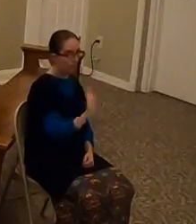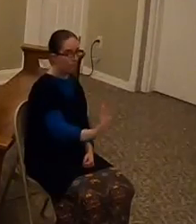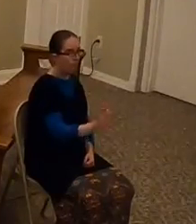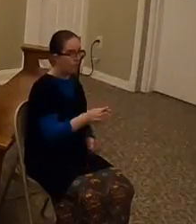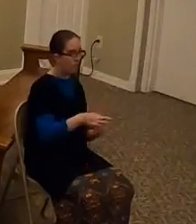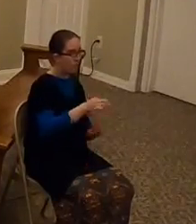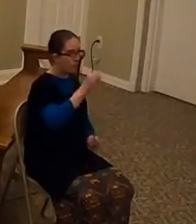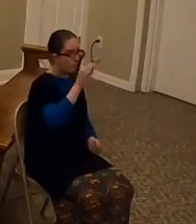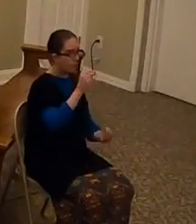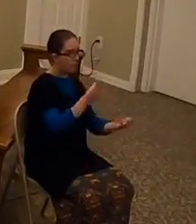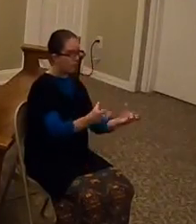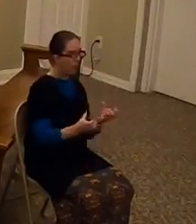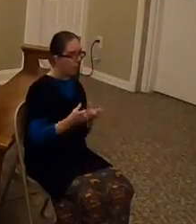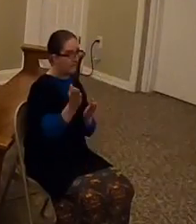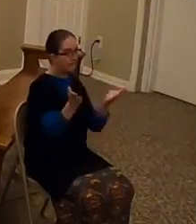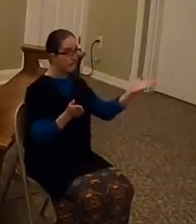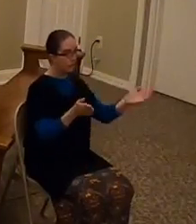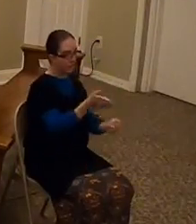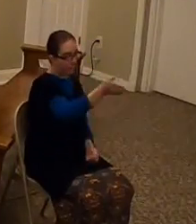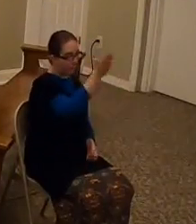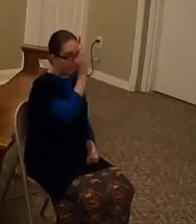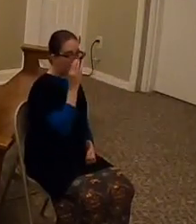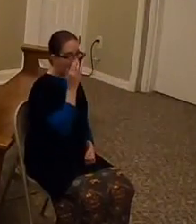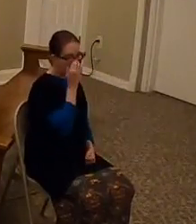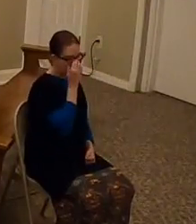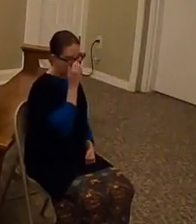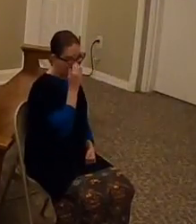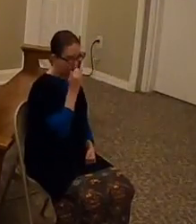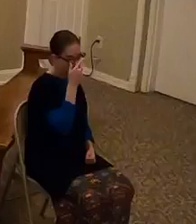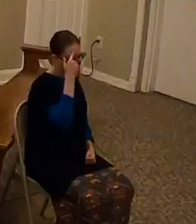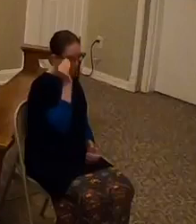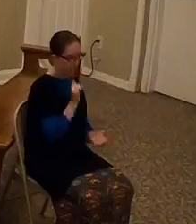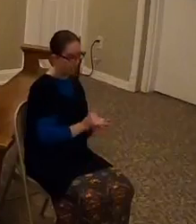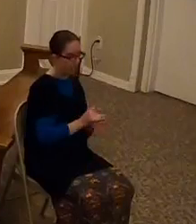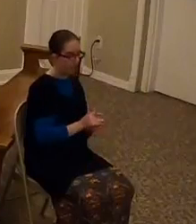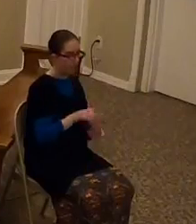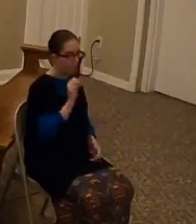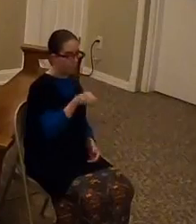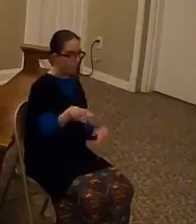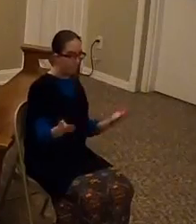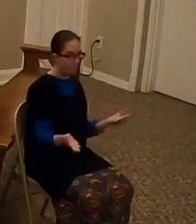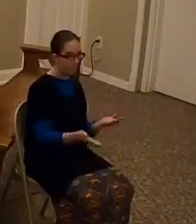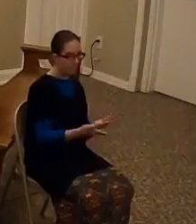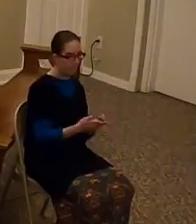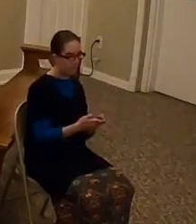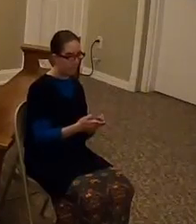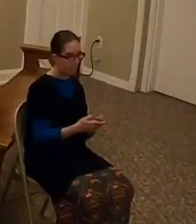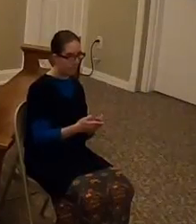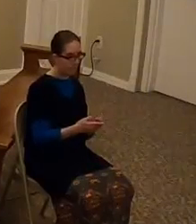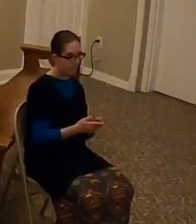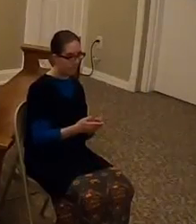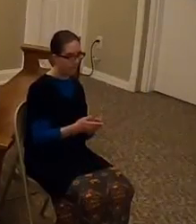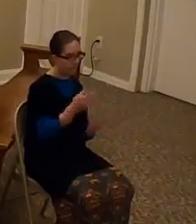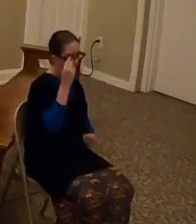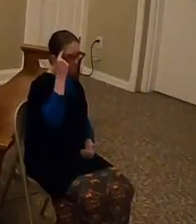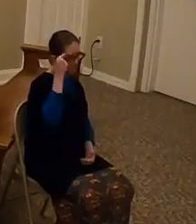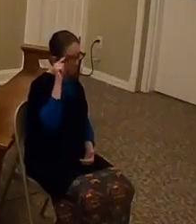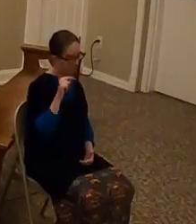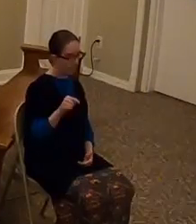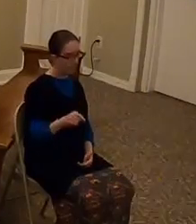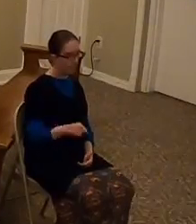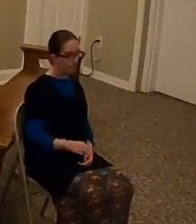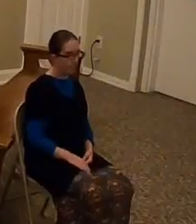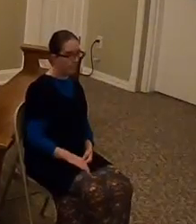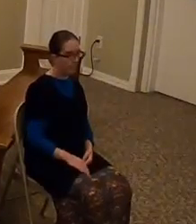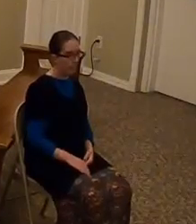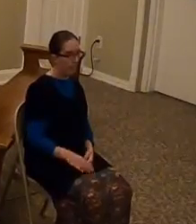spirit really wants to serve God. Because that's what it was placed here for. Now, all right, let's look what Isaiah